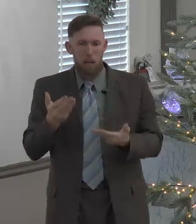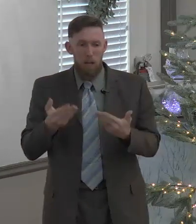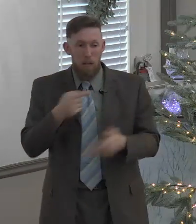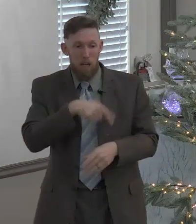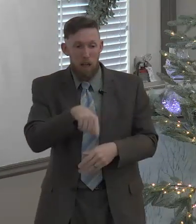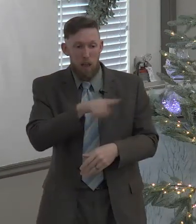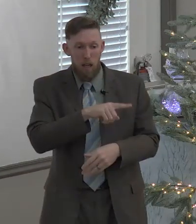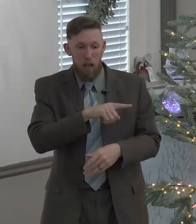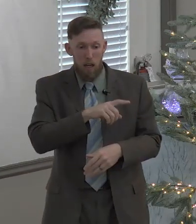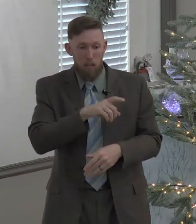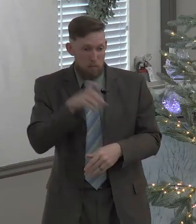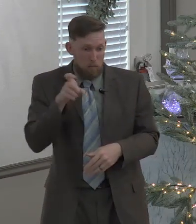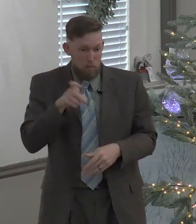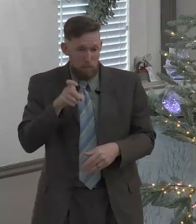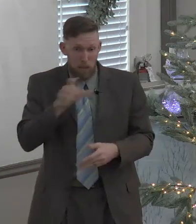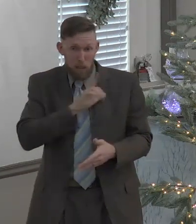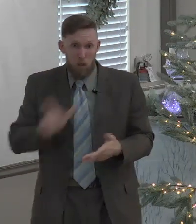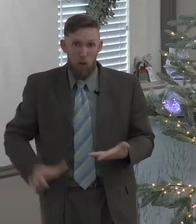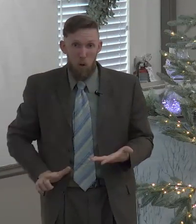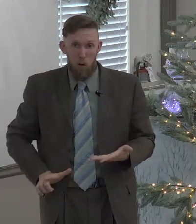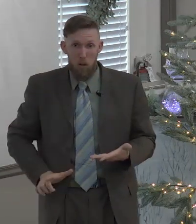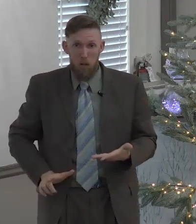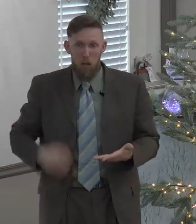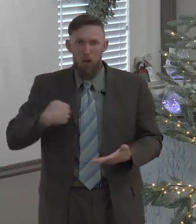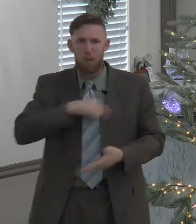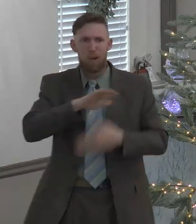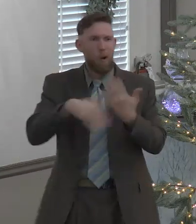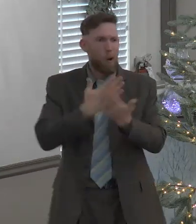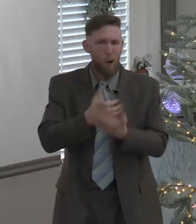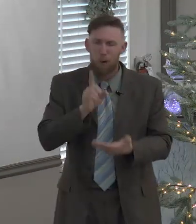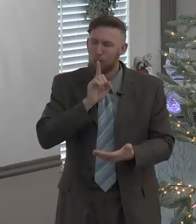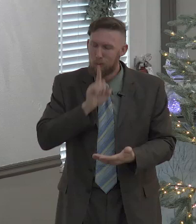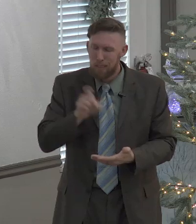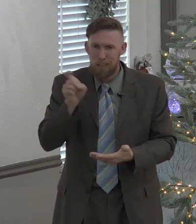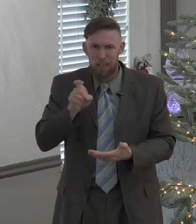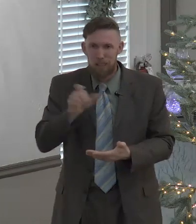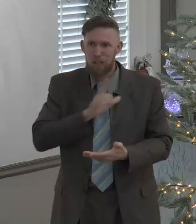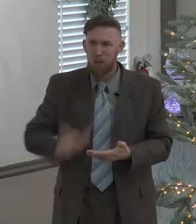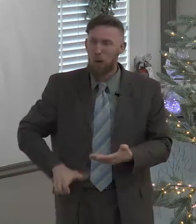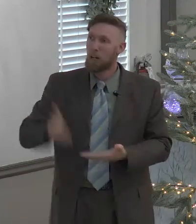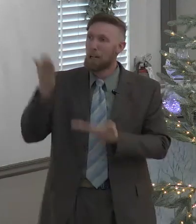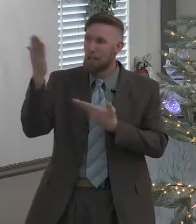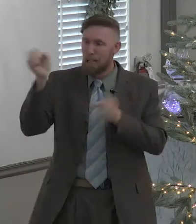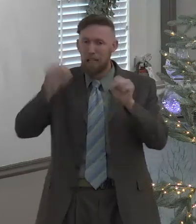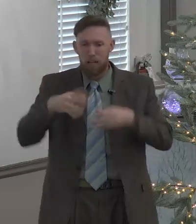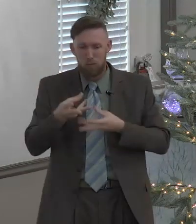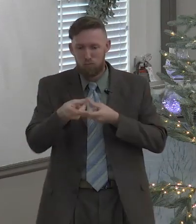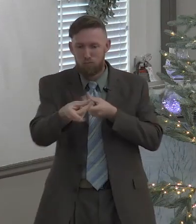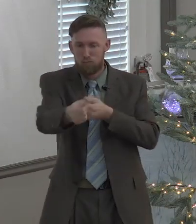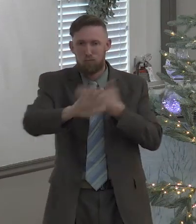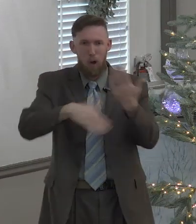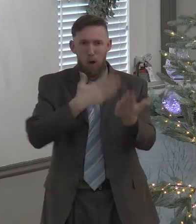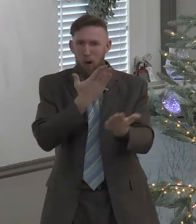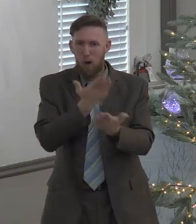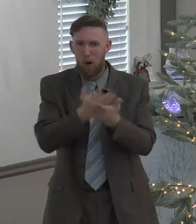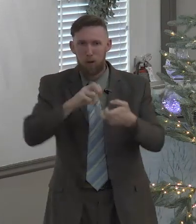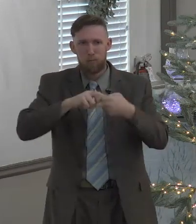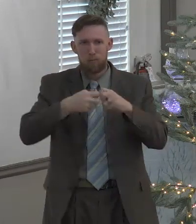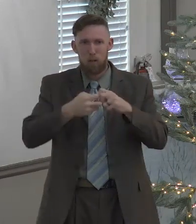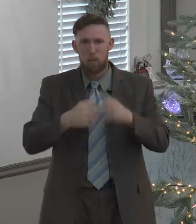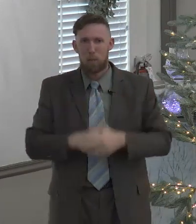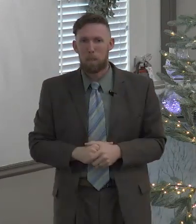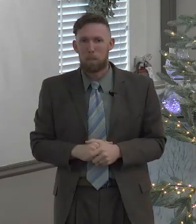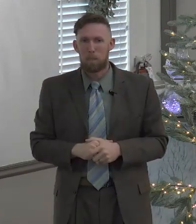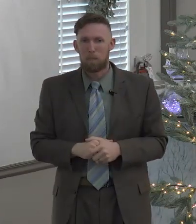You'd think that people would go, man, we need to have the Lord. We need the Lord. And I'll tell you, only the Lord